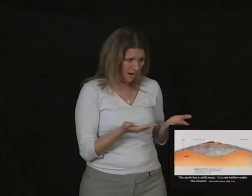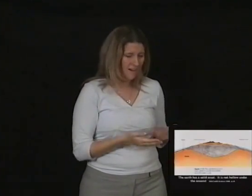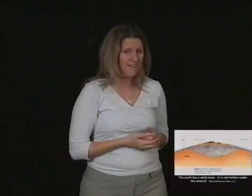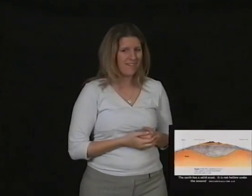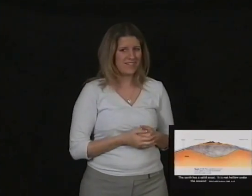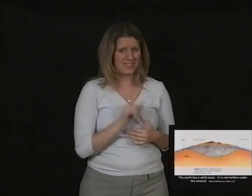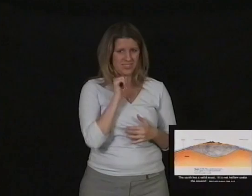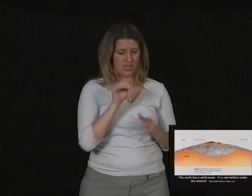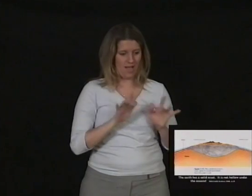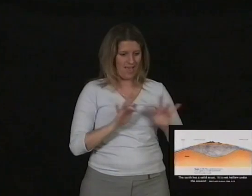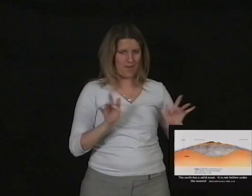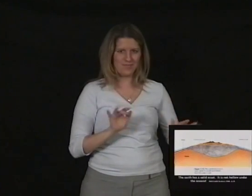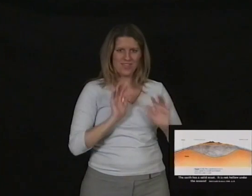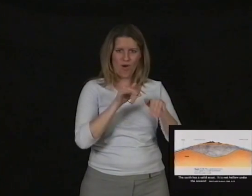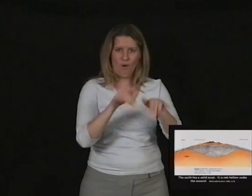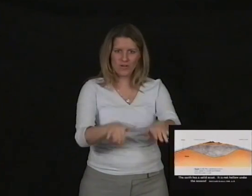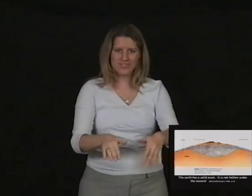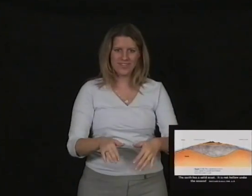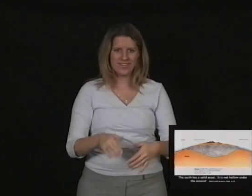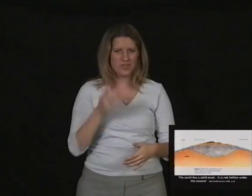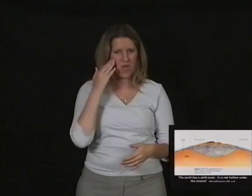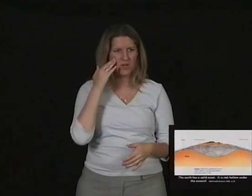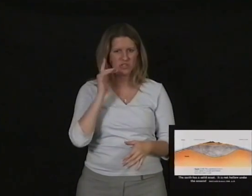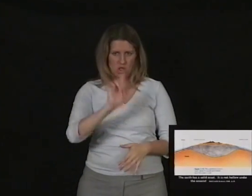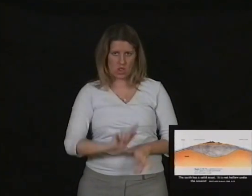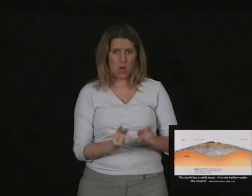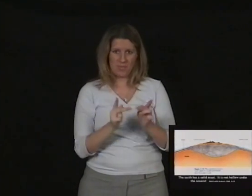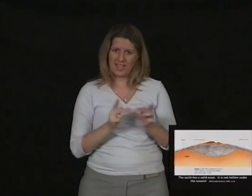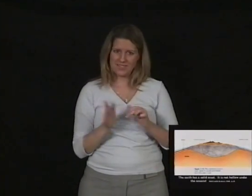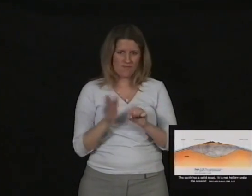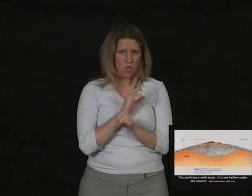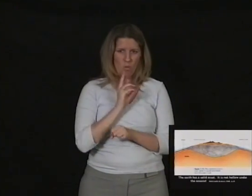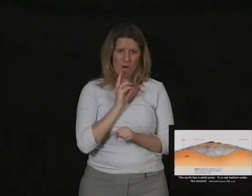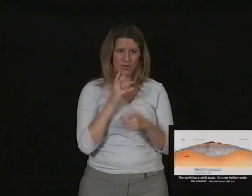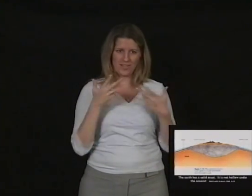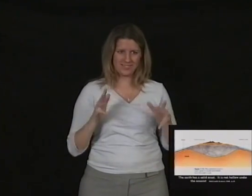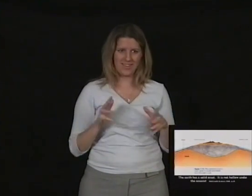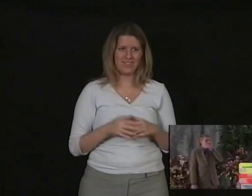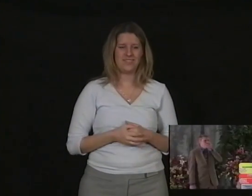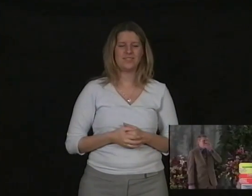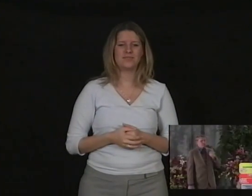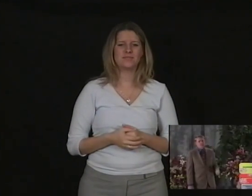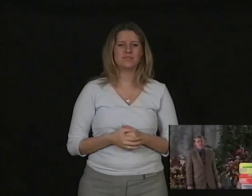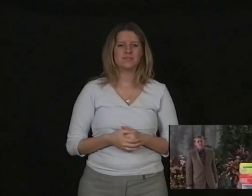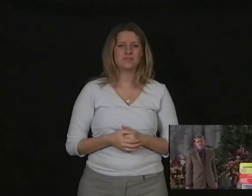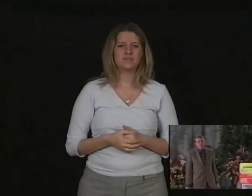you know. It's just the low places are full of water, that's all. Duh.